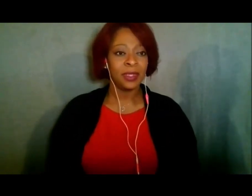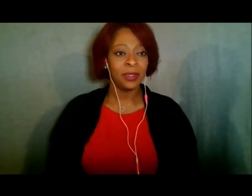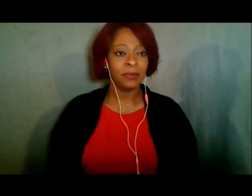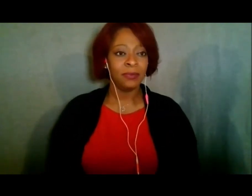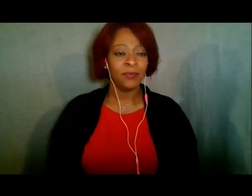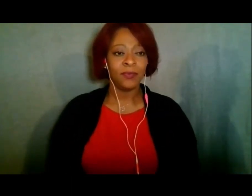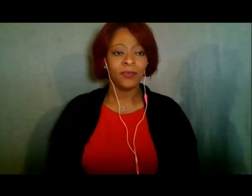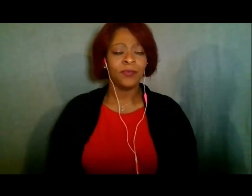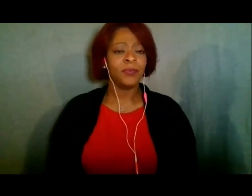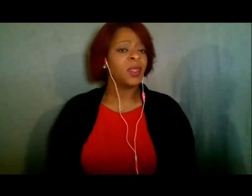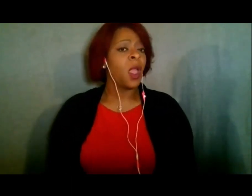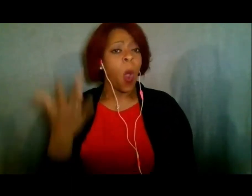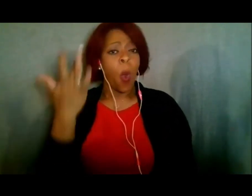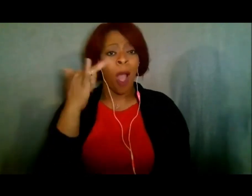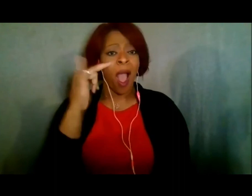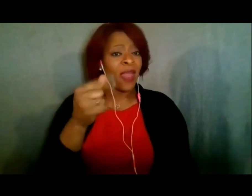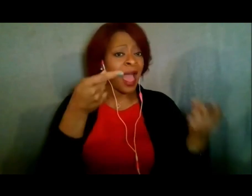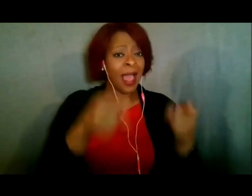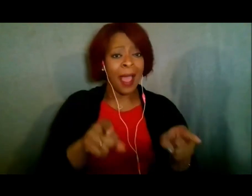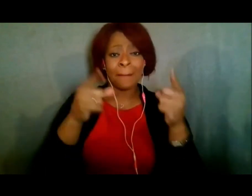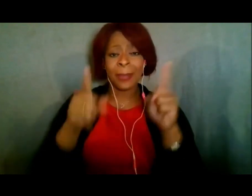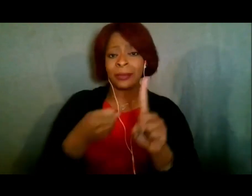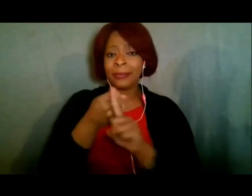We don't know why this is happening.